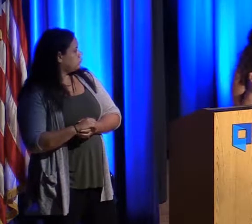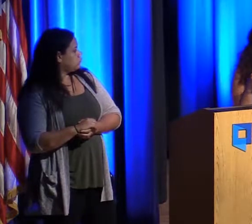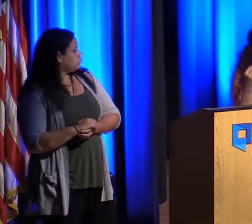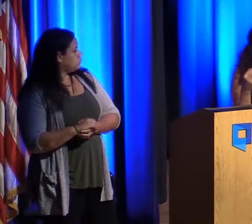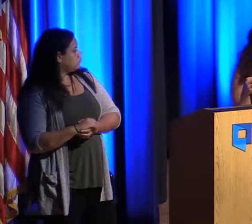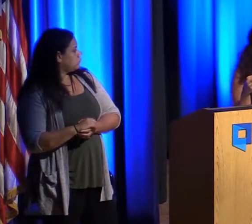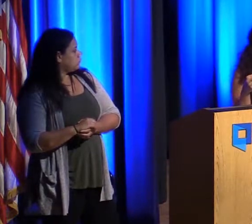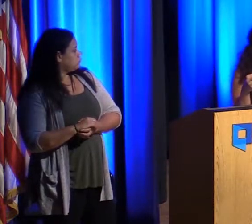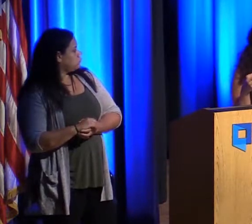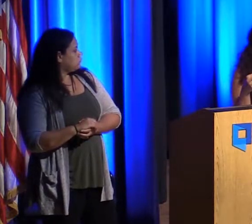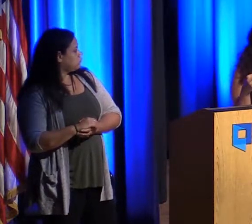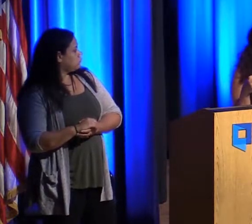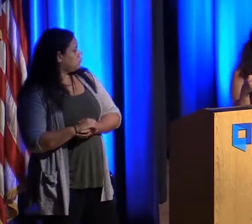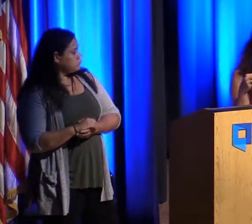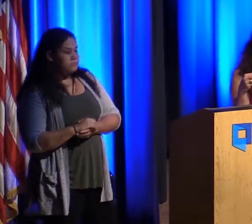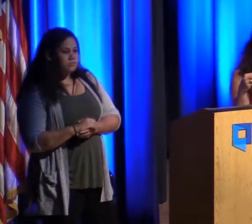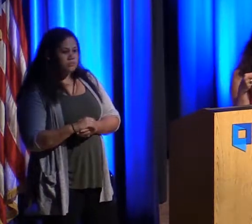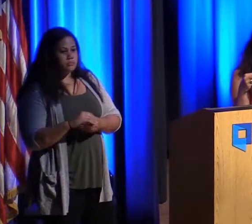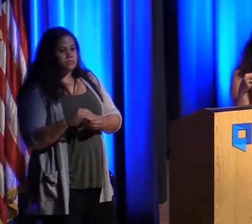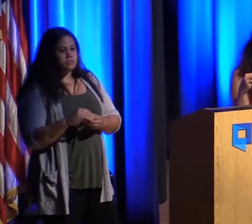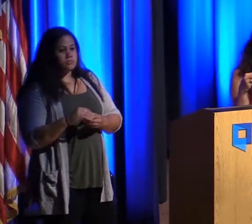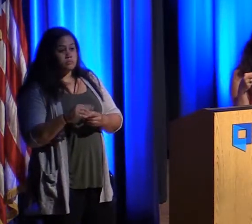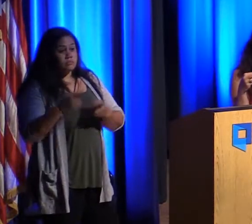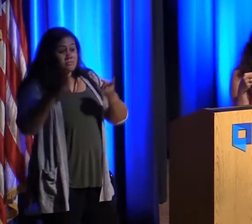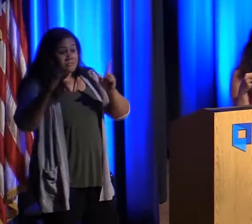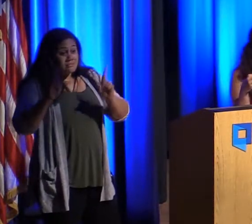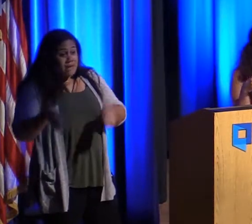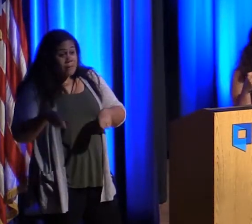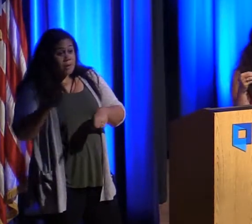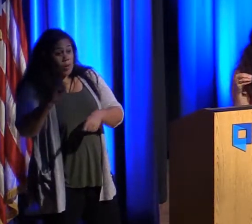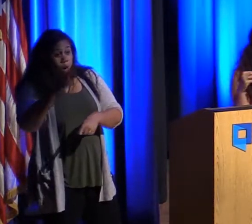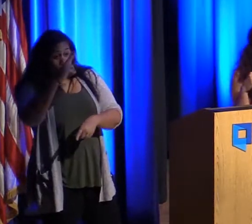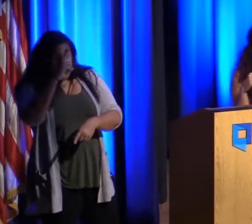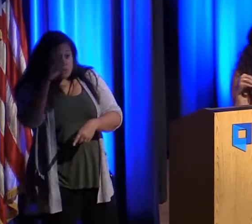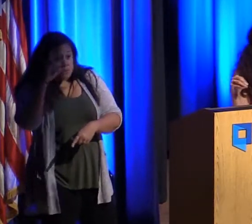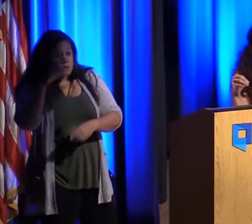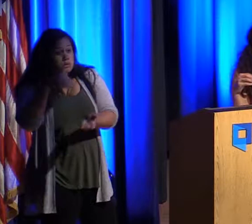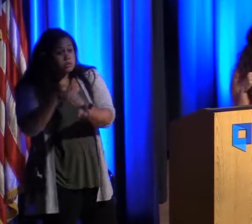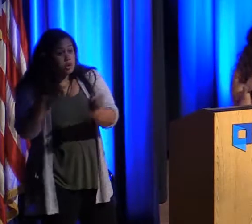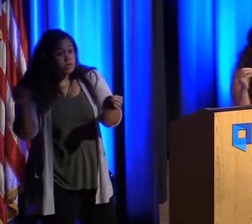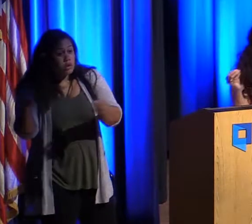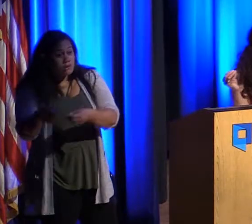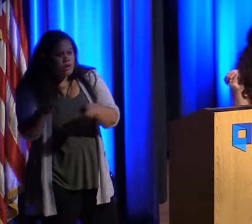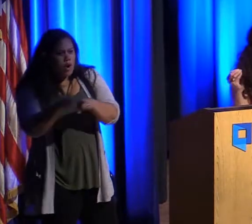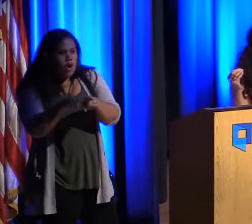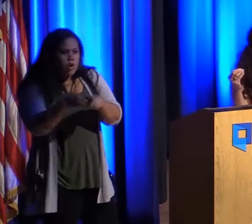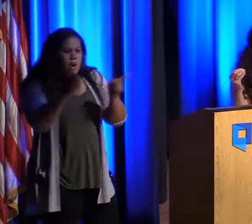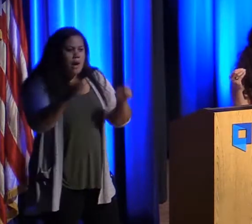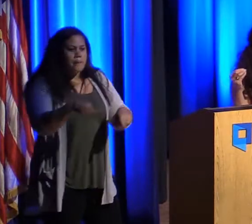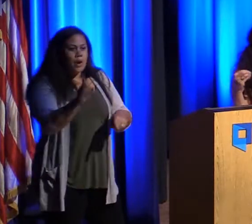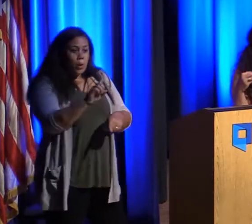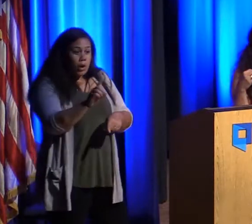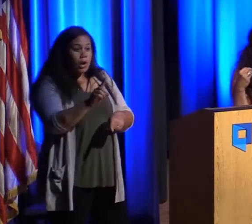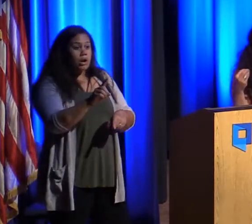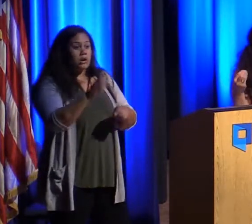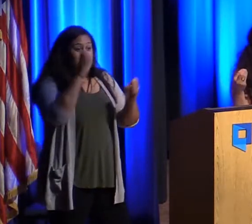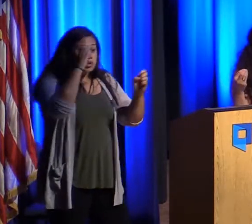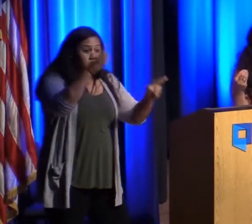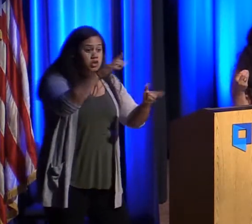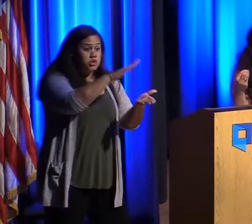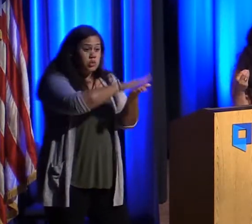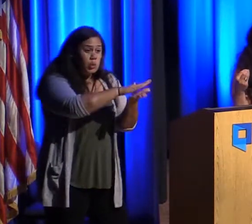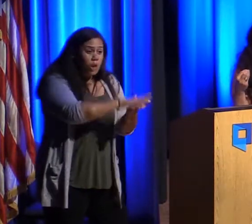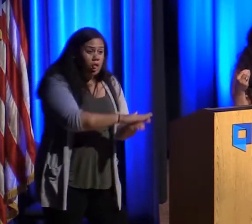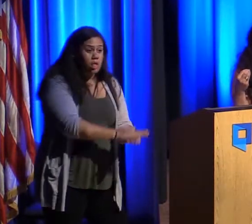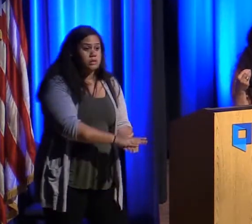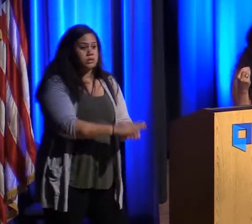this happens in education. And we know from thinking about the school to prison pipeline, right, that this stuff